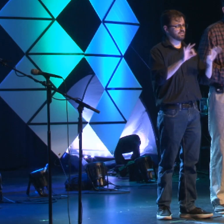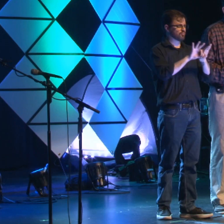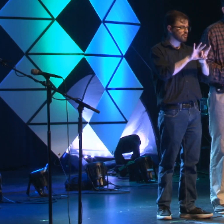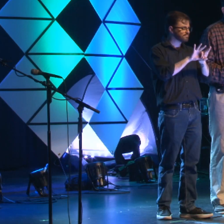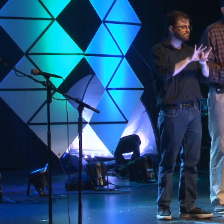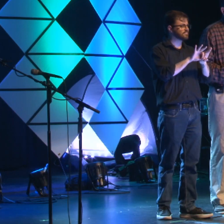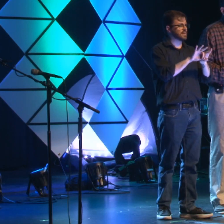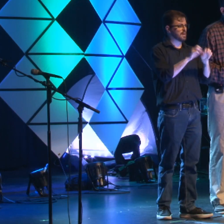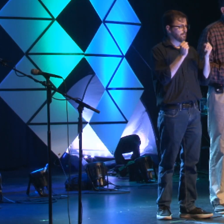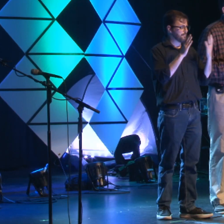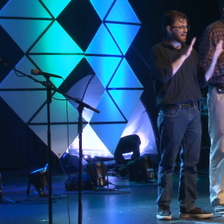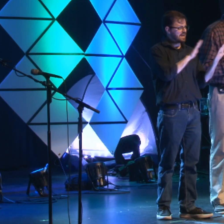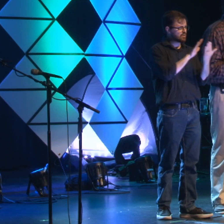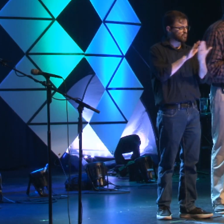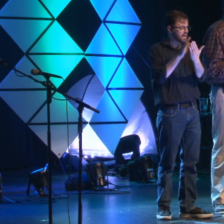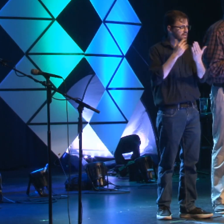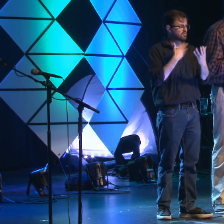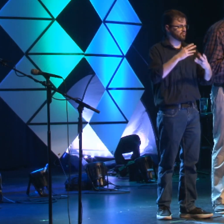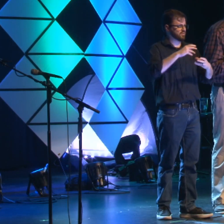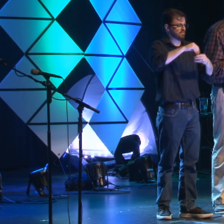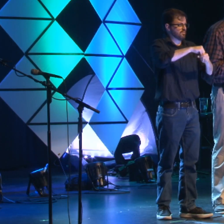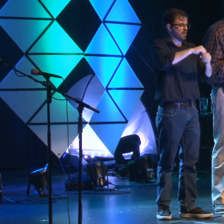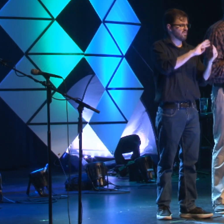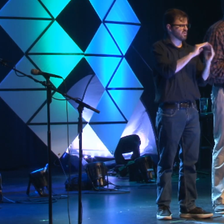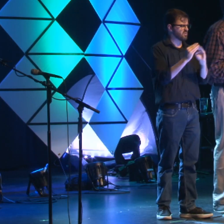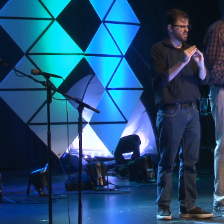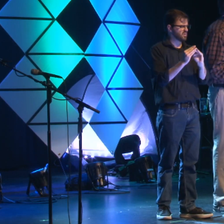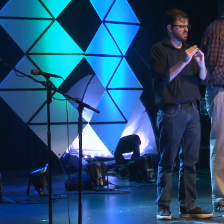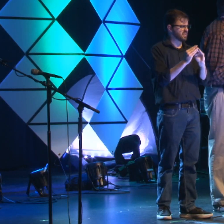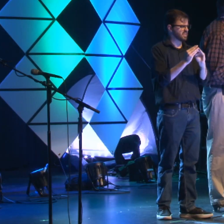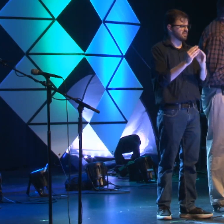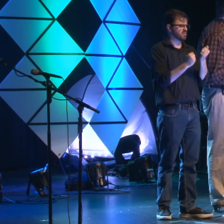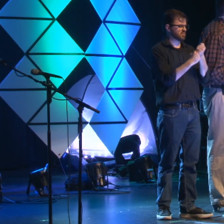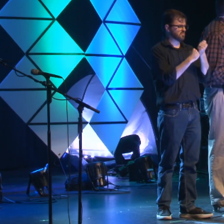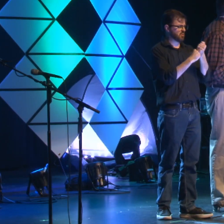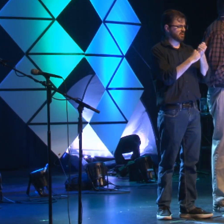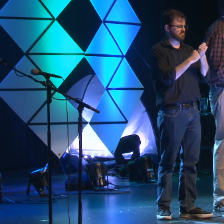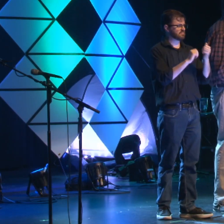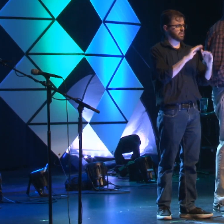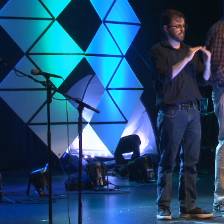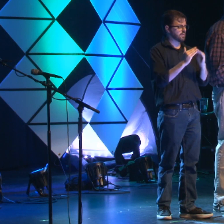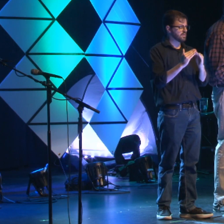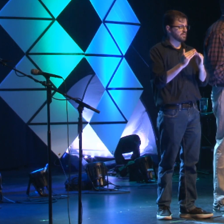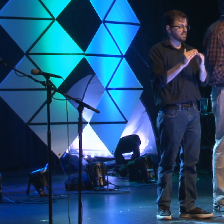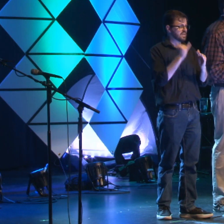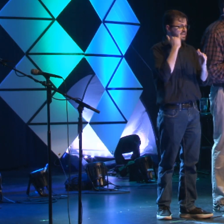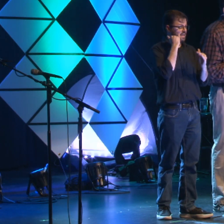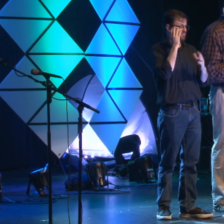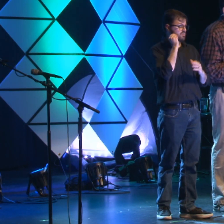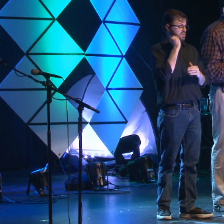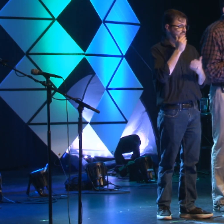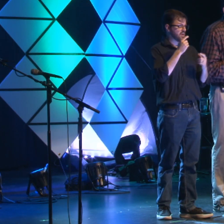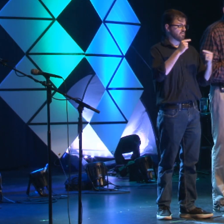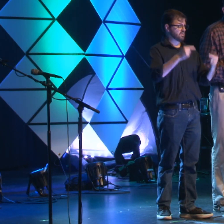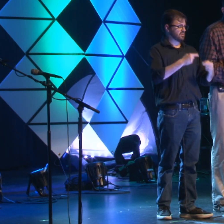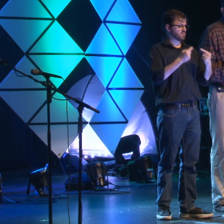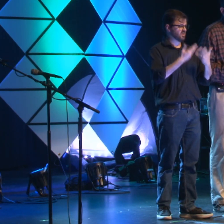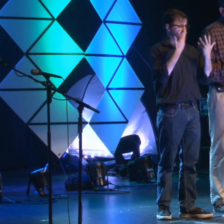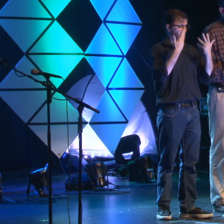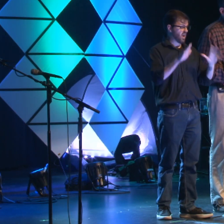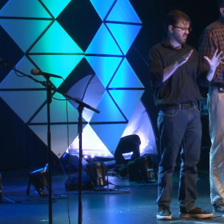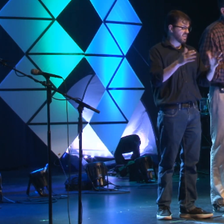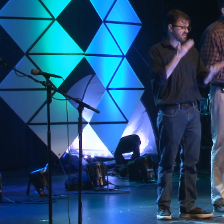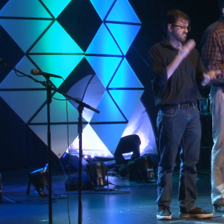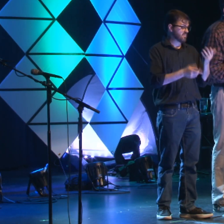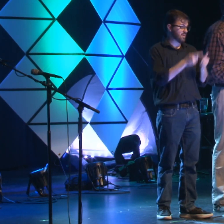their lives. If you've experienced hurt, you might just be the right person to be there for